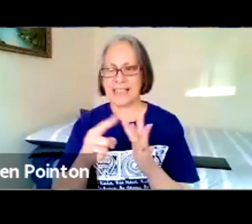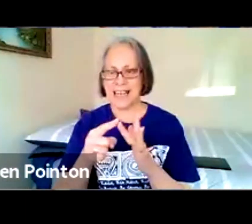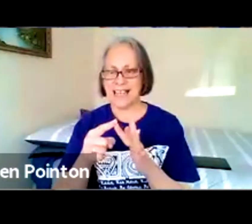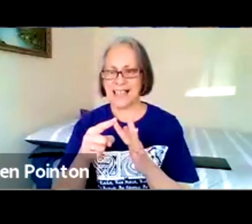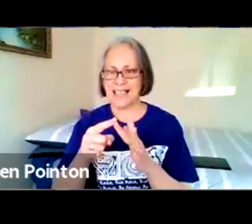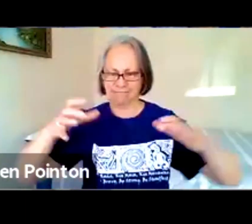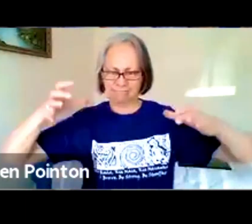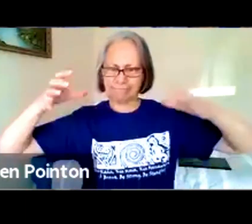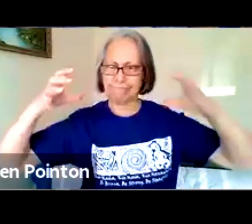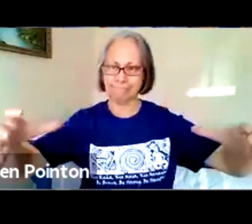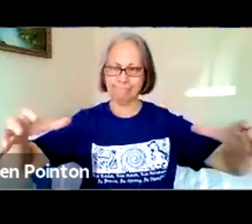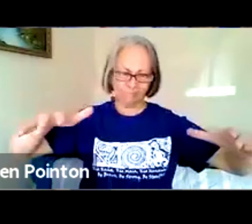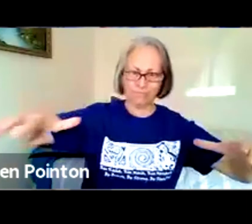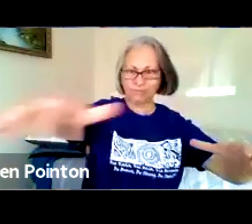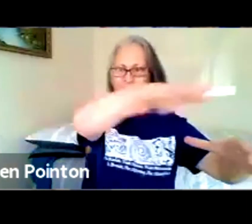HERD.